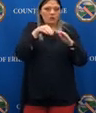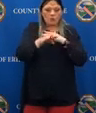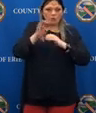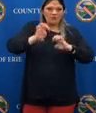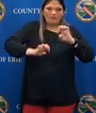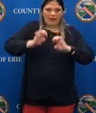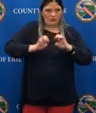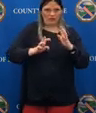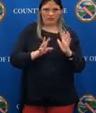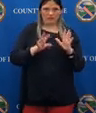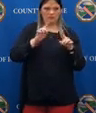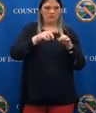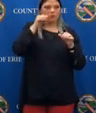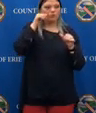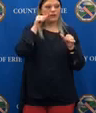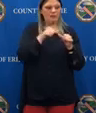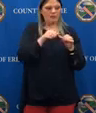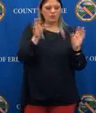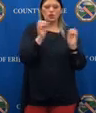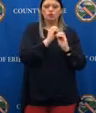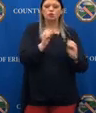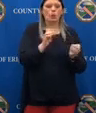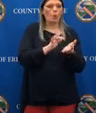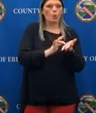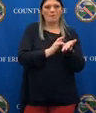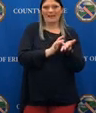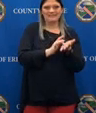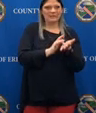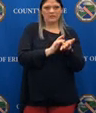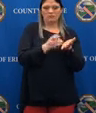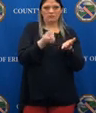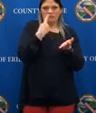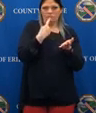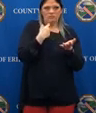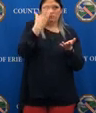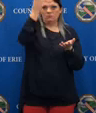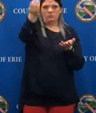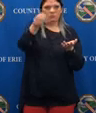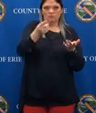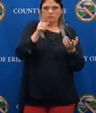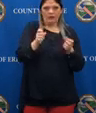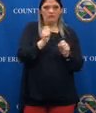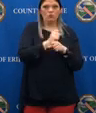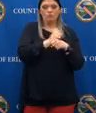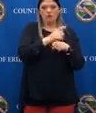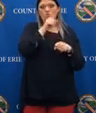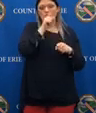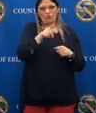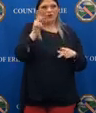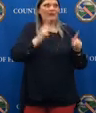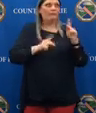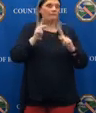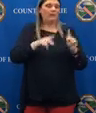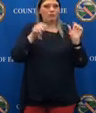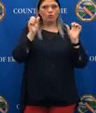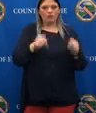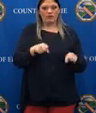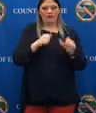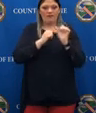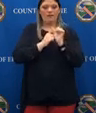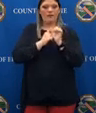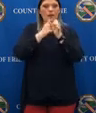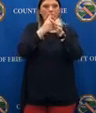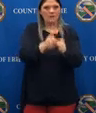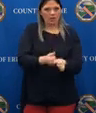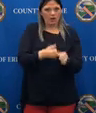evaluated. Remember, there's no medication out there, so what we have to do is make sure that people can comply with